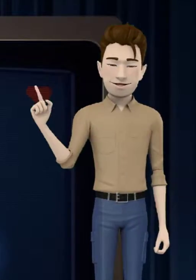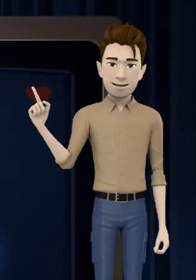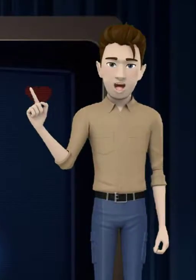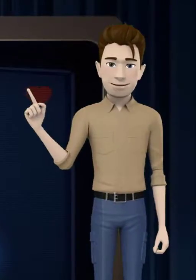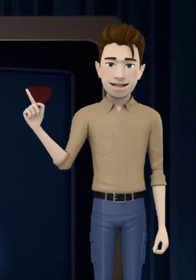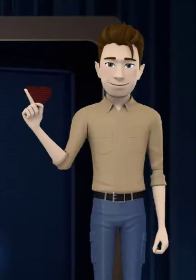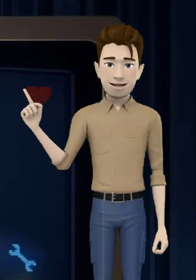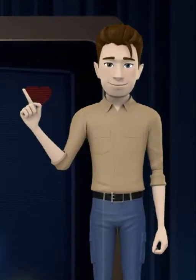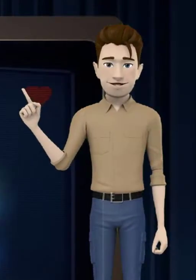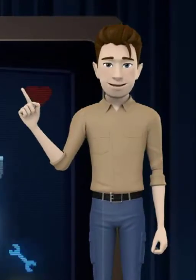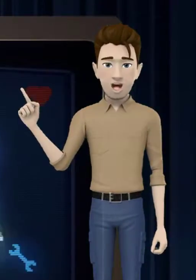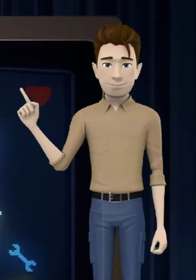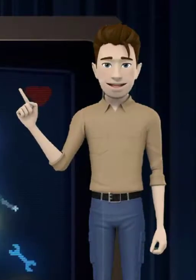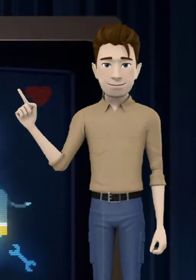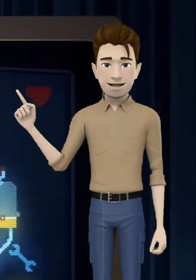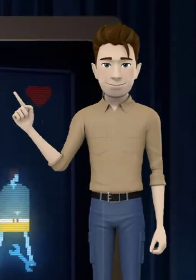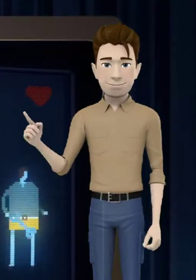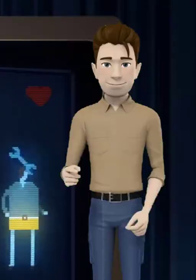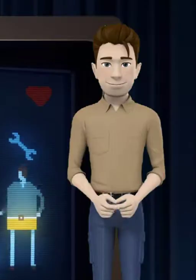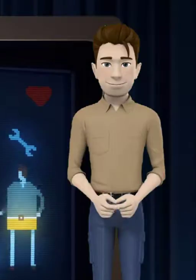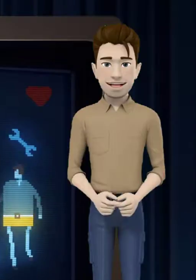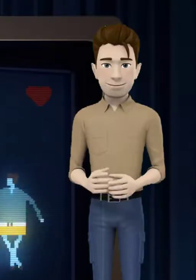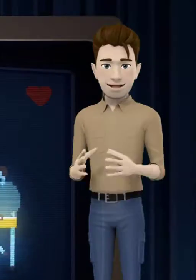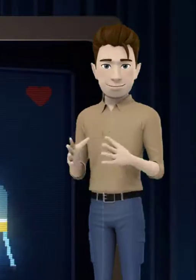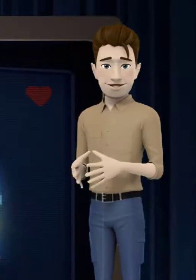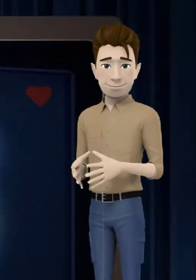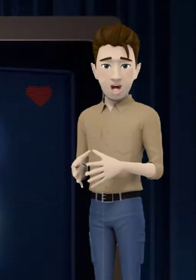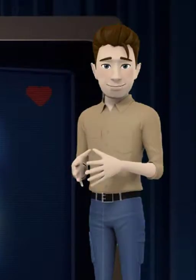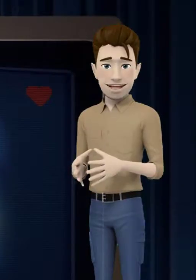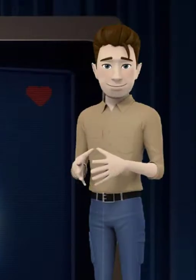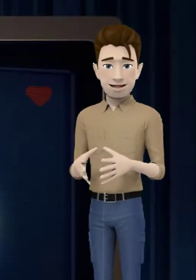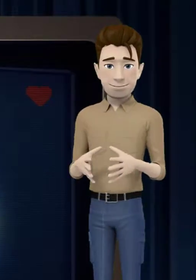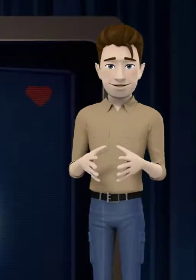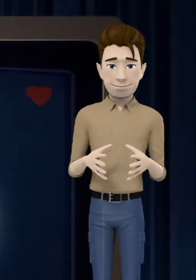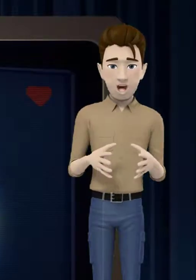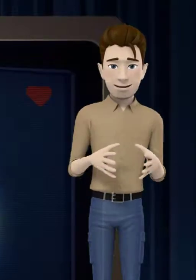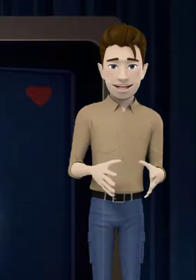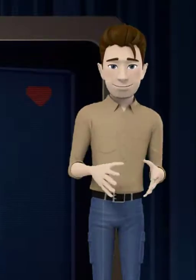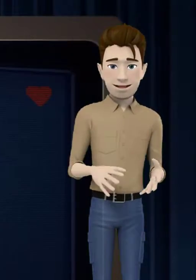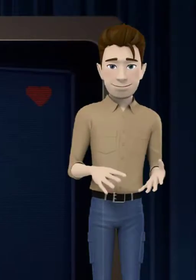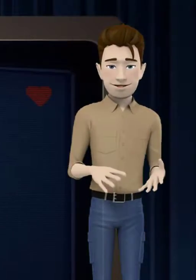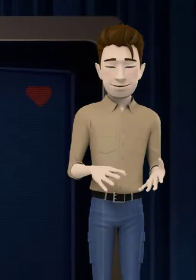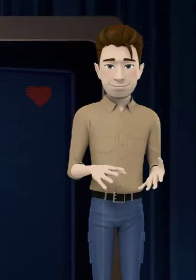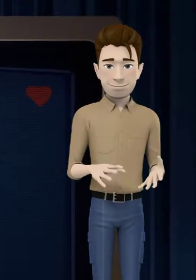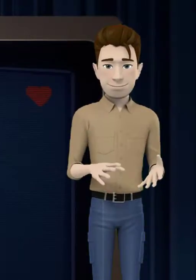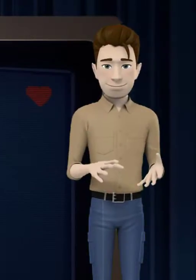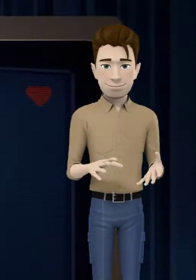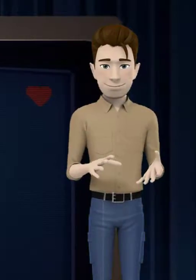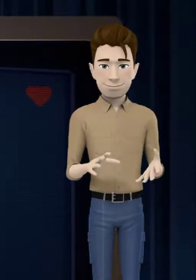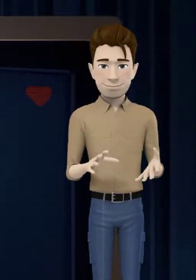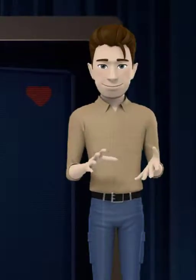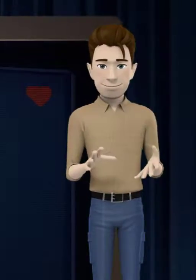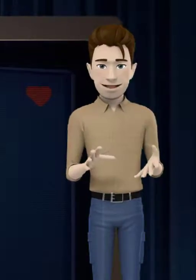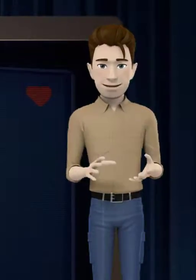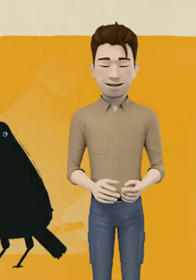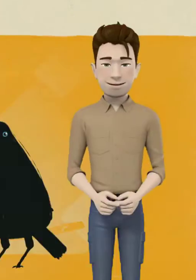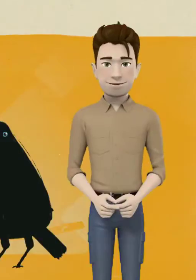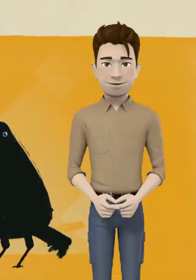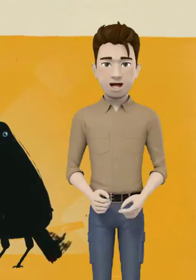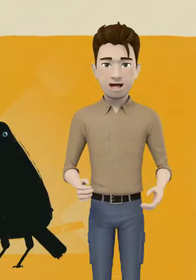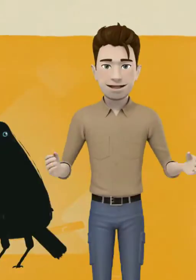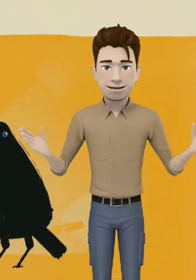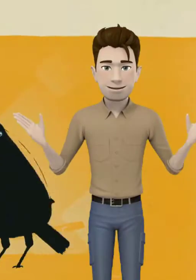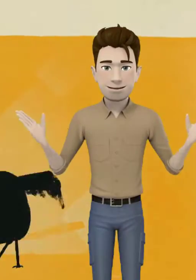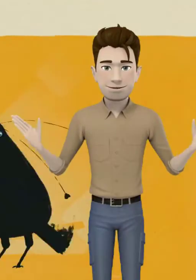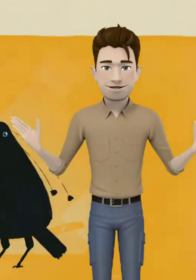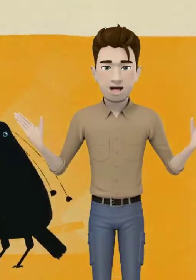our intelligence, our competence, our experience. But this can, curiously, have some awkward consequences. There's